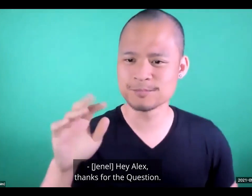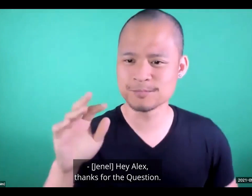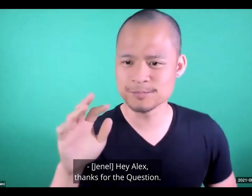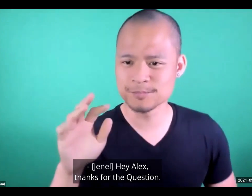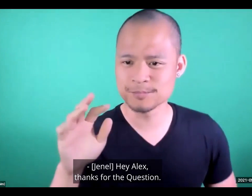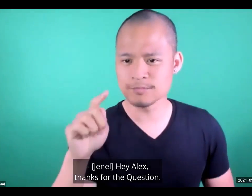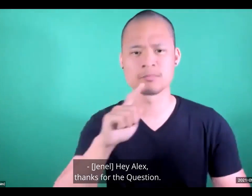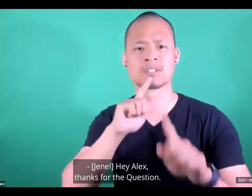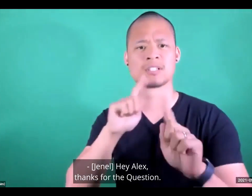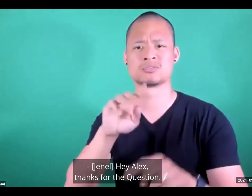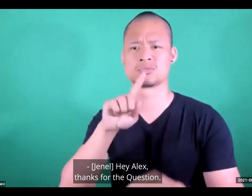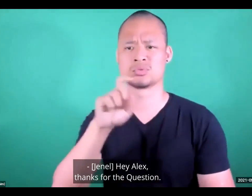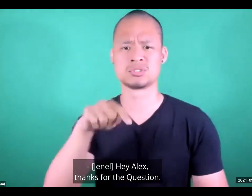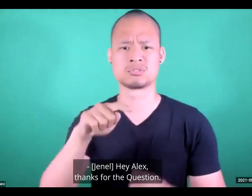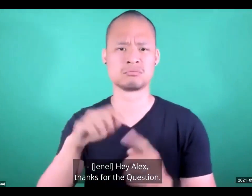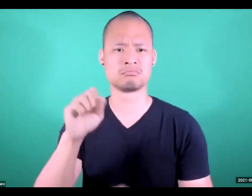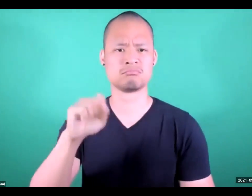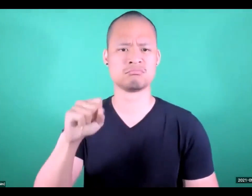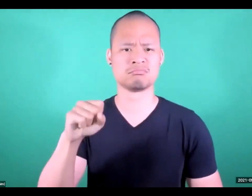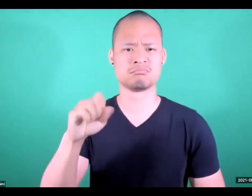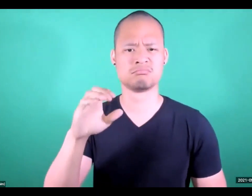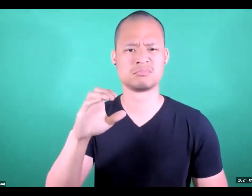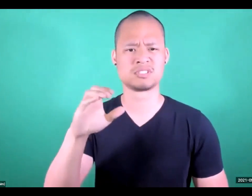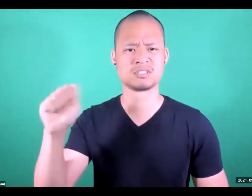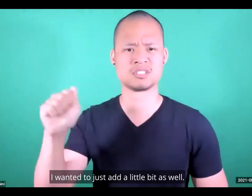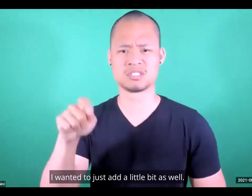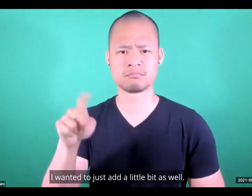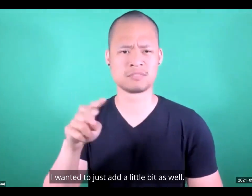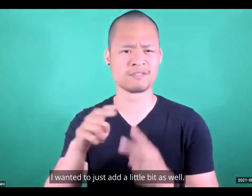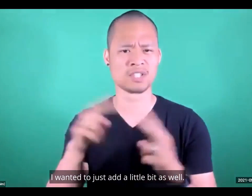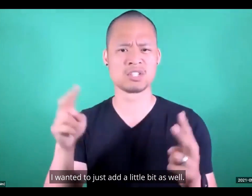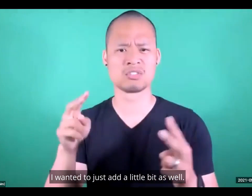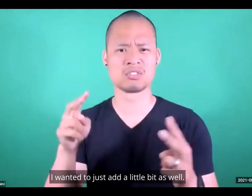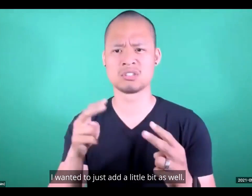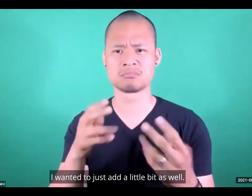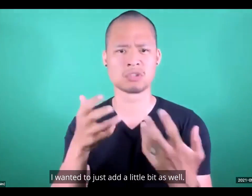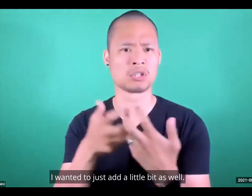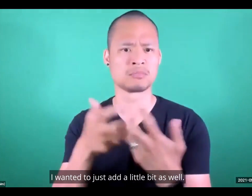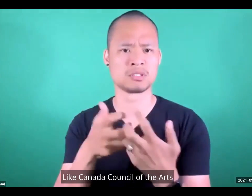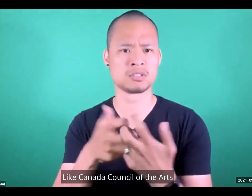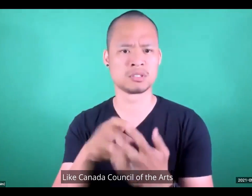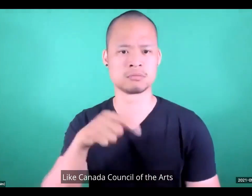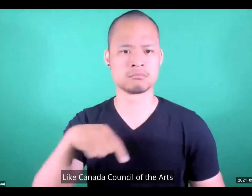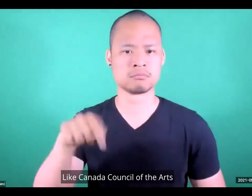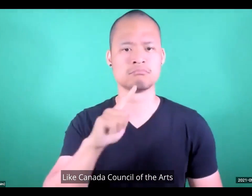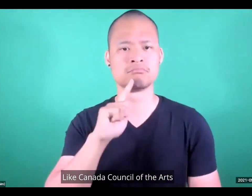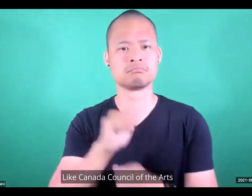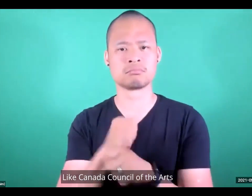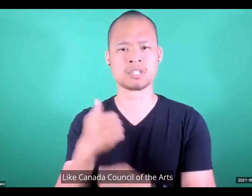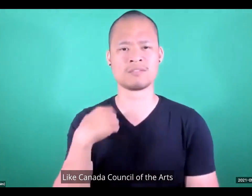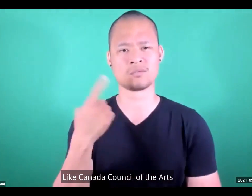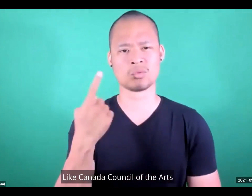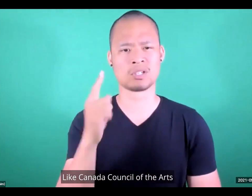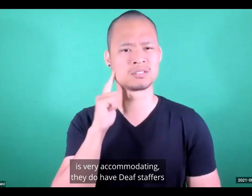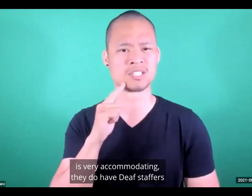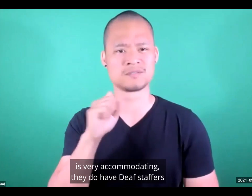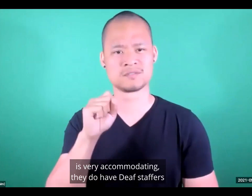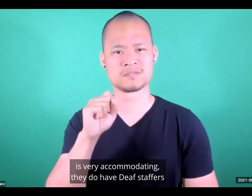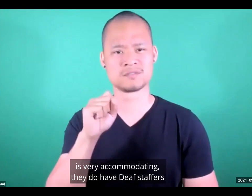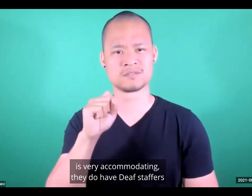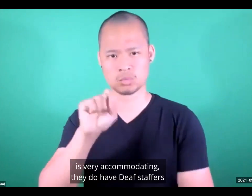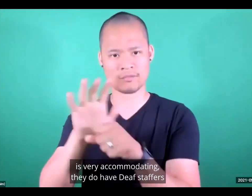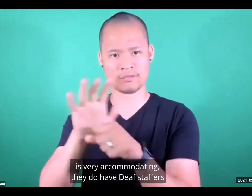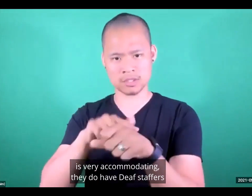And hey, Alex, thanks for the question. I wanted to just add a little bit as well. Like, Canada Council of the Arts is